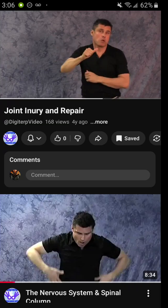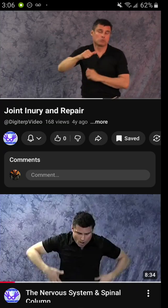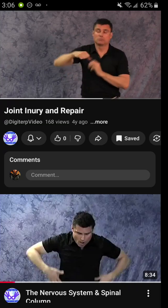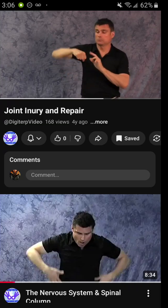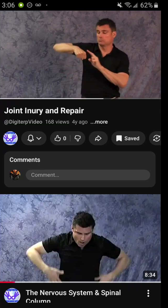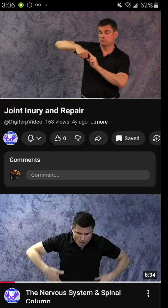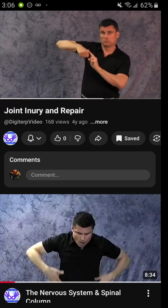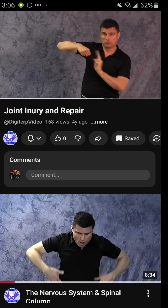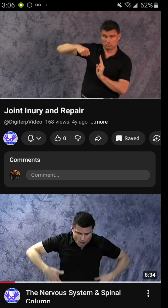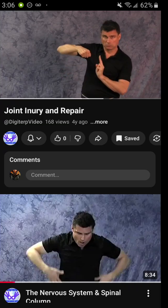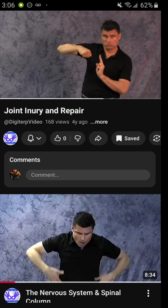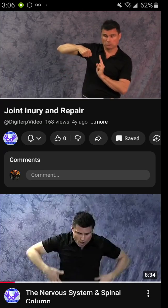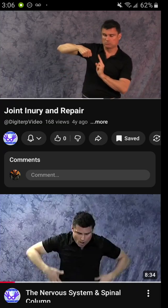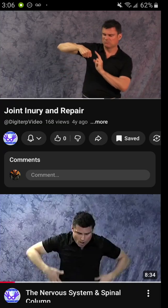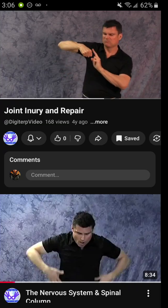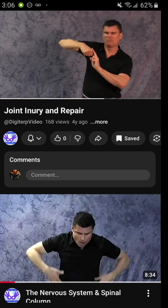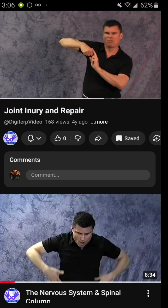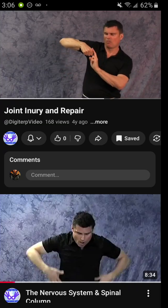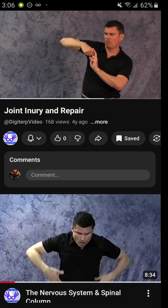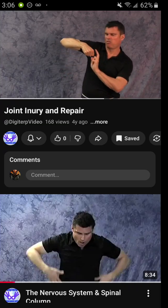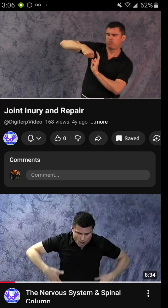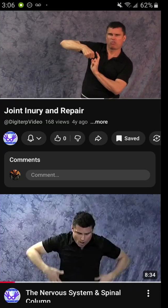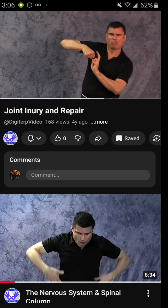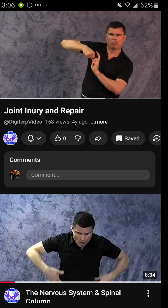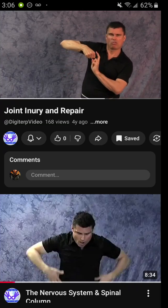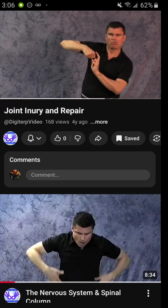losing